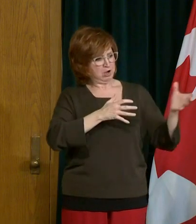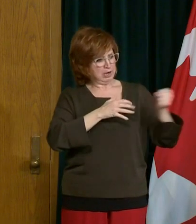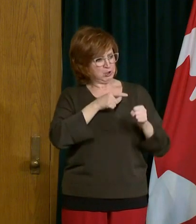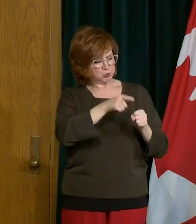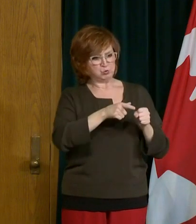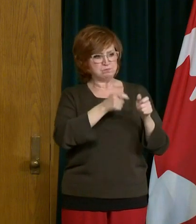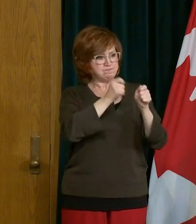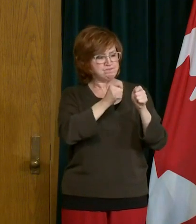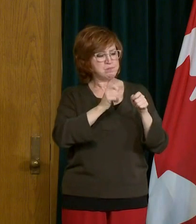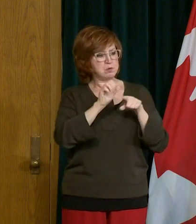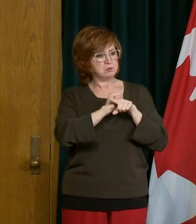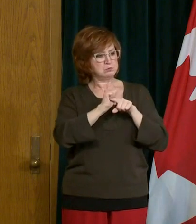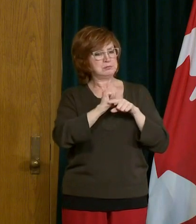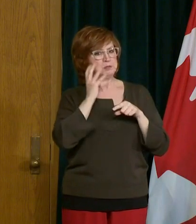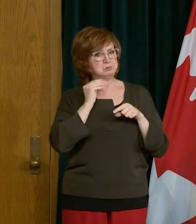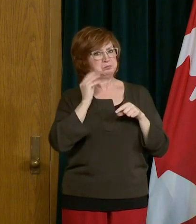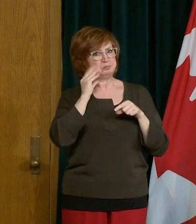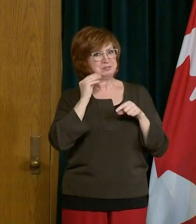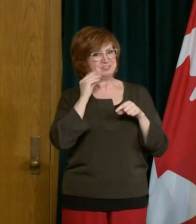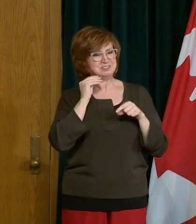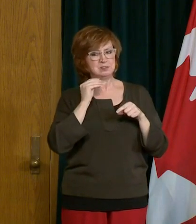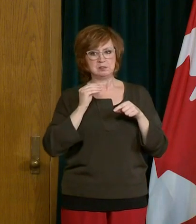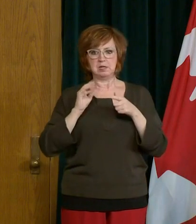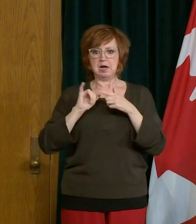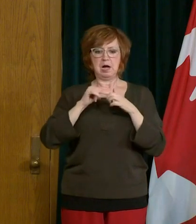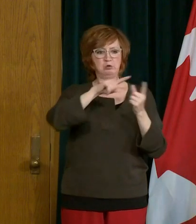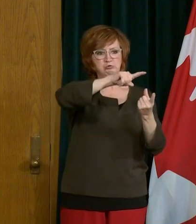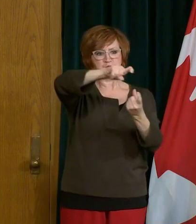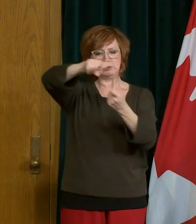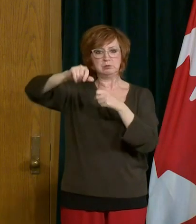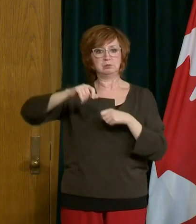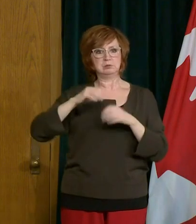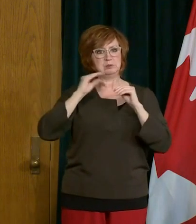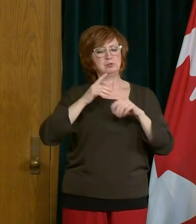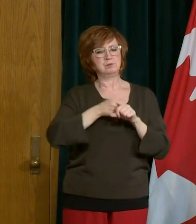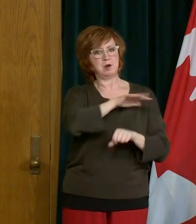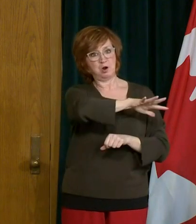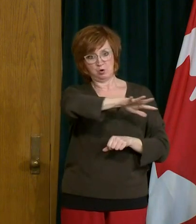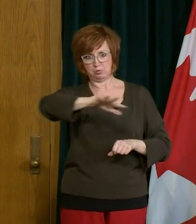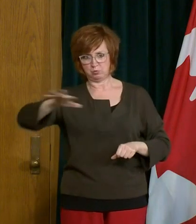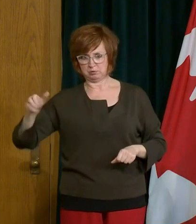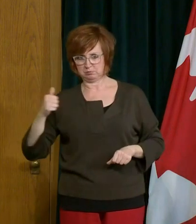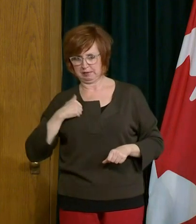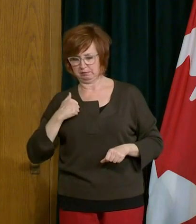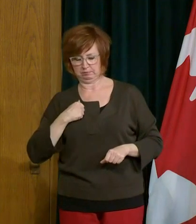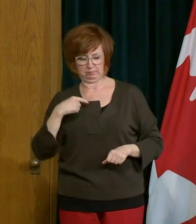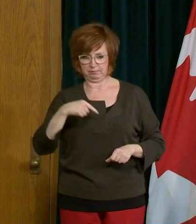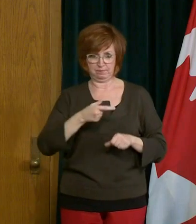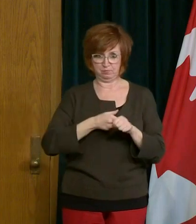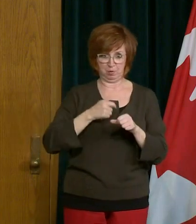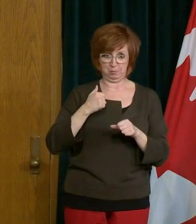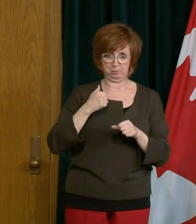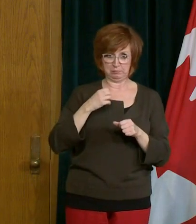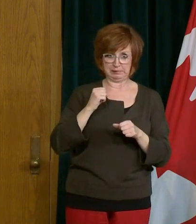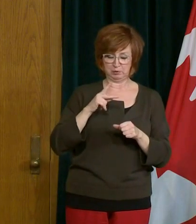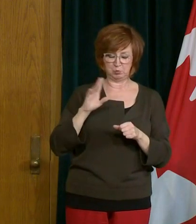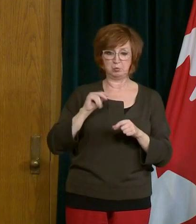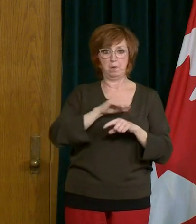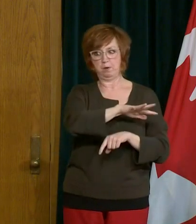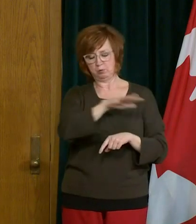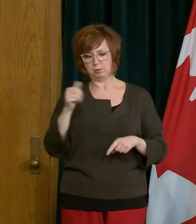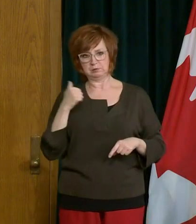recruit teachers from across Canada, quite frankly, into the community of Loche. But then we also